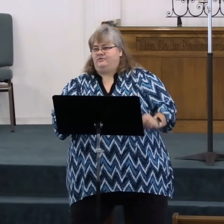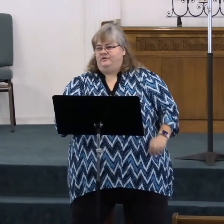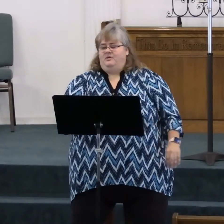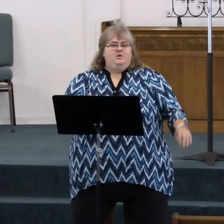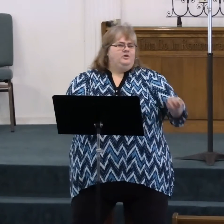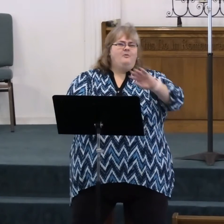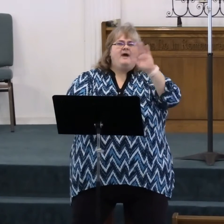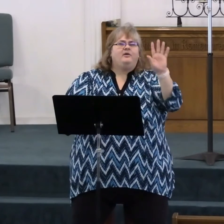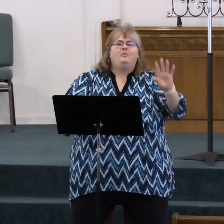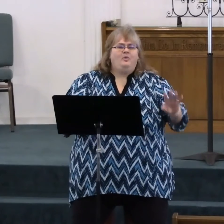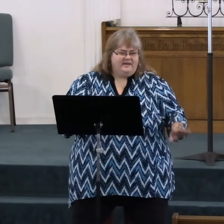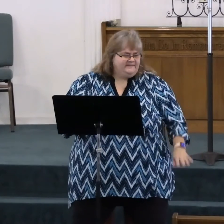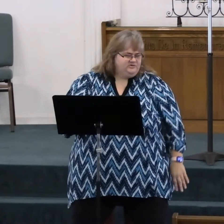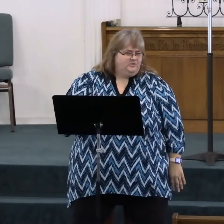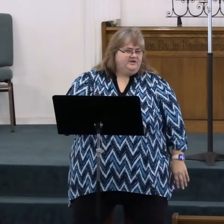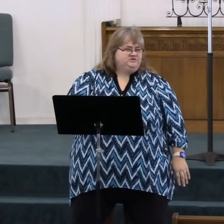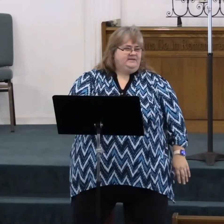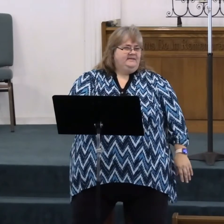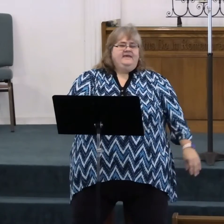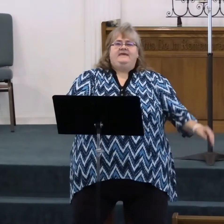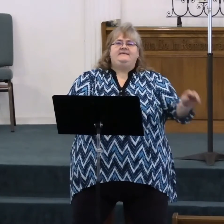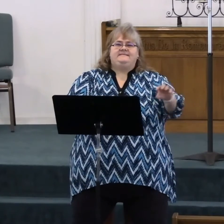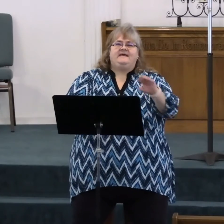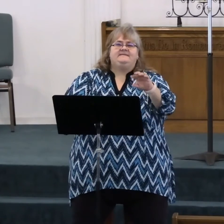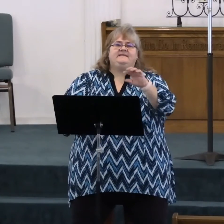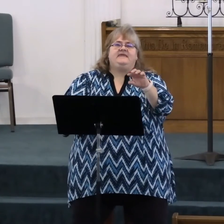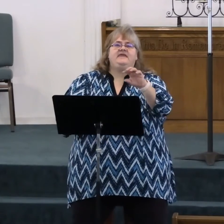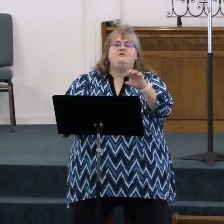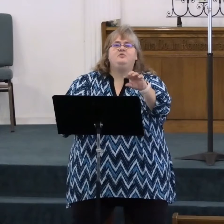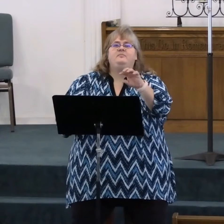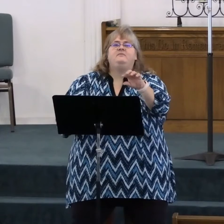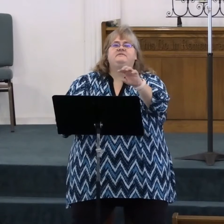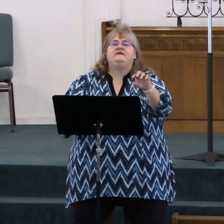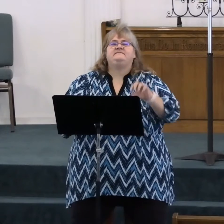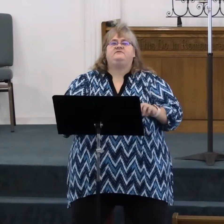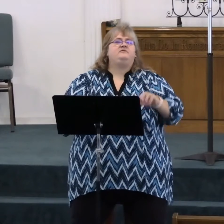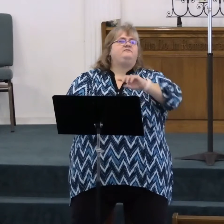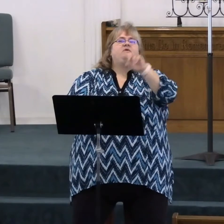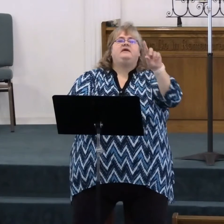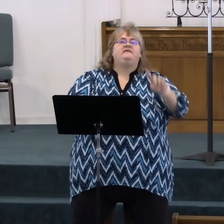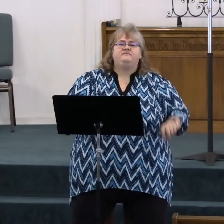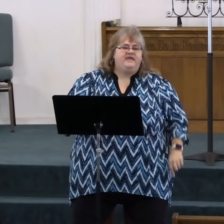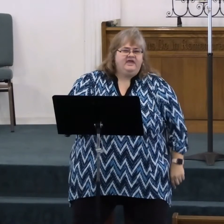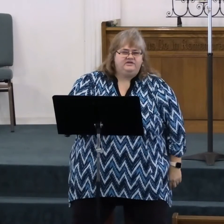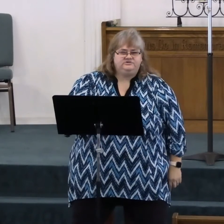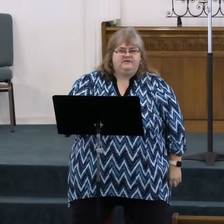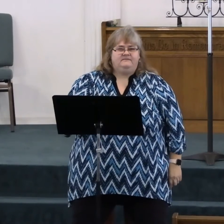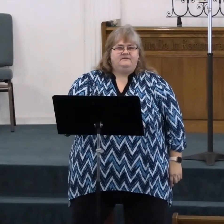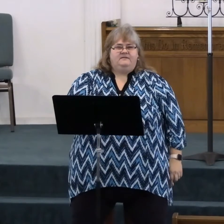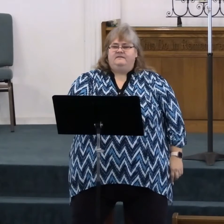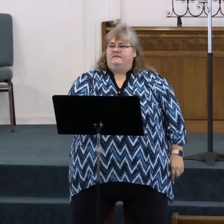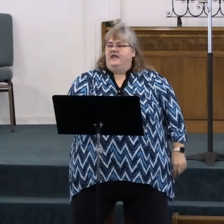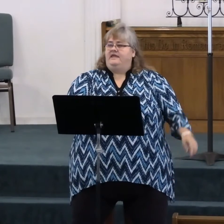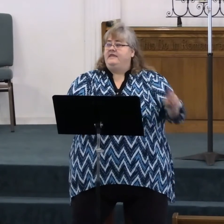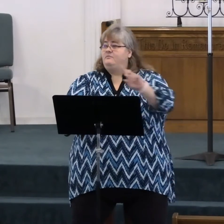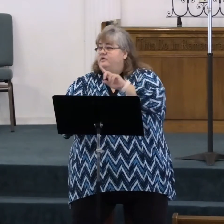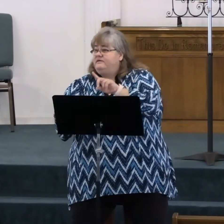to, no matter what situation, he says that he will be with us to the very end of the age. And he will give